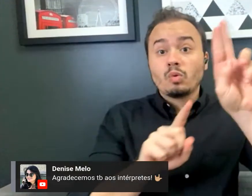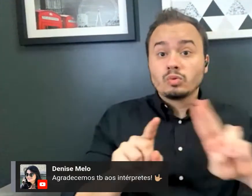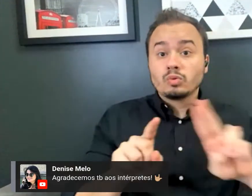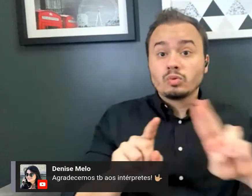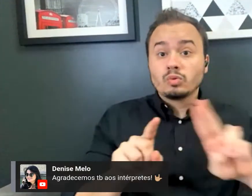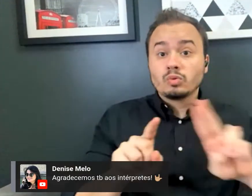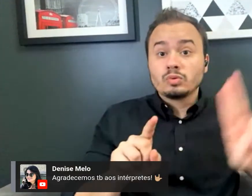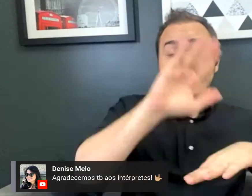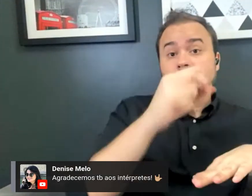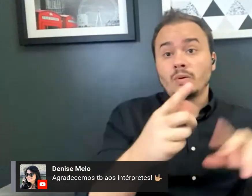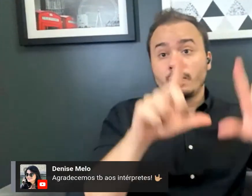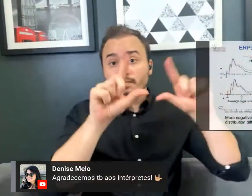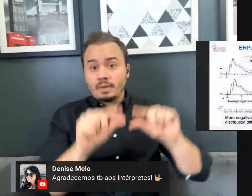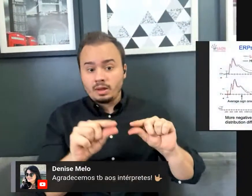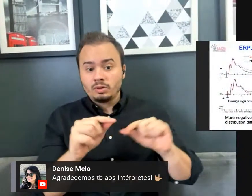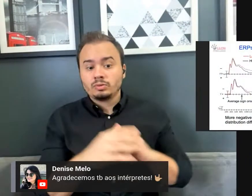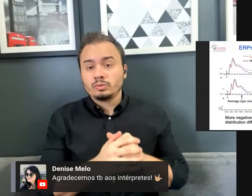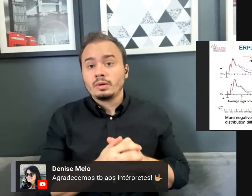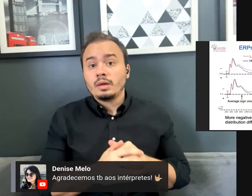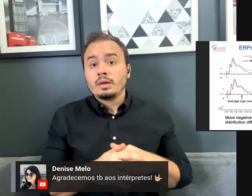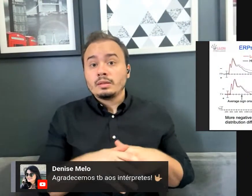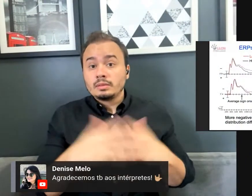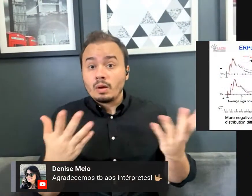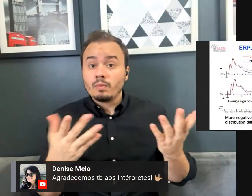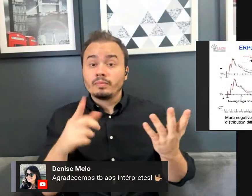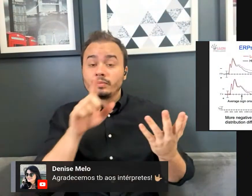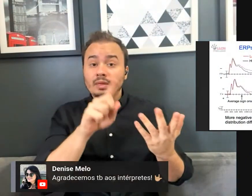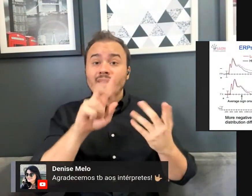the scalp distribution of the effects.